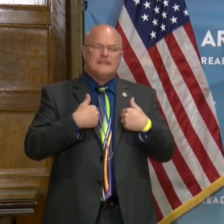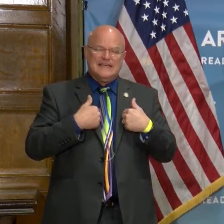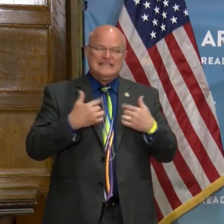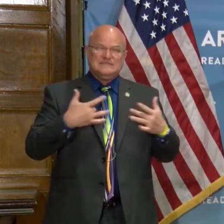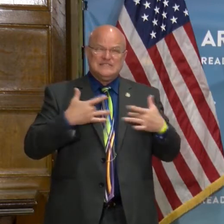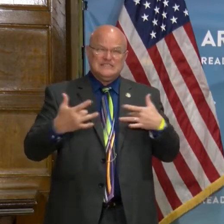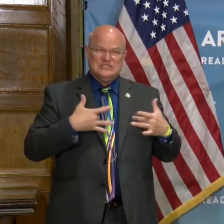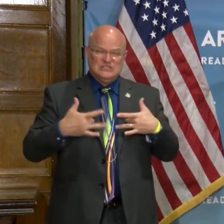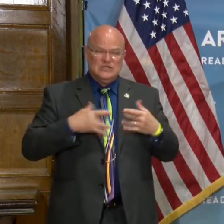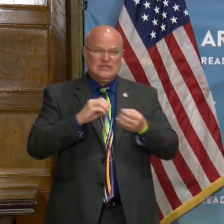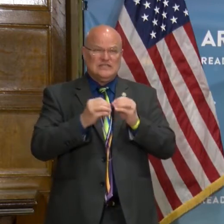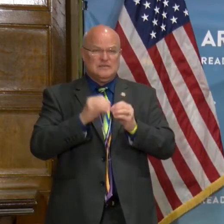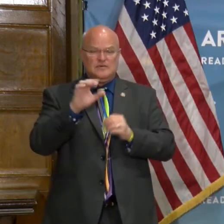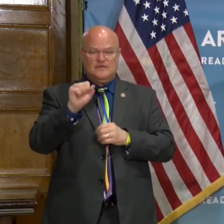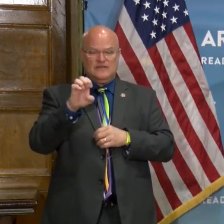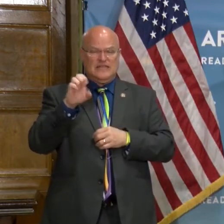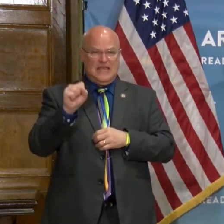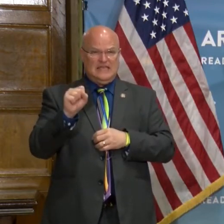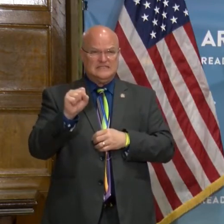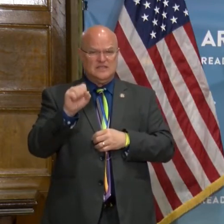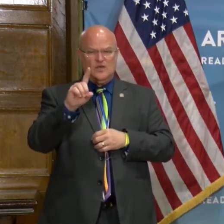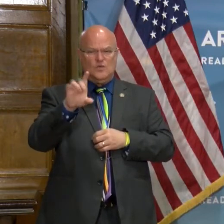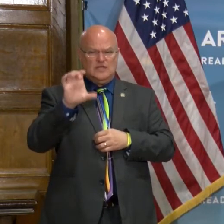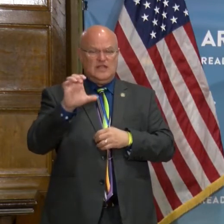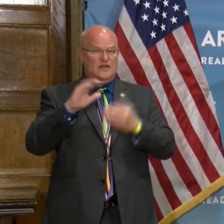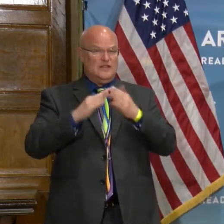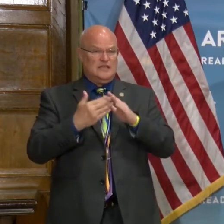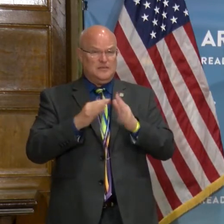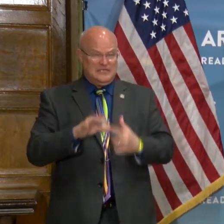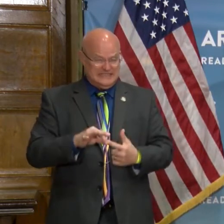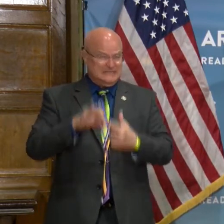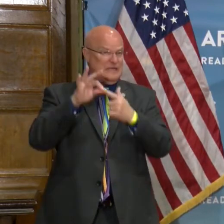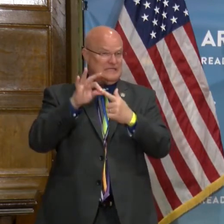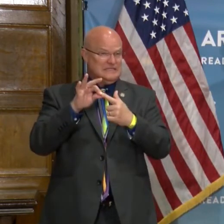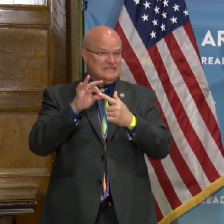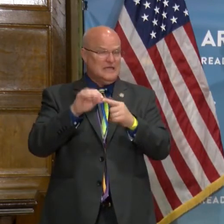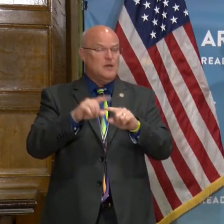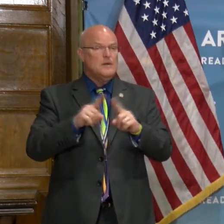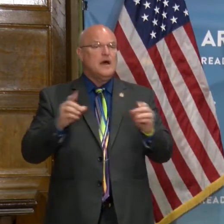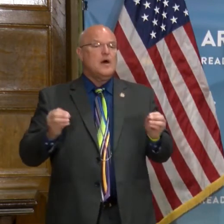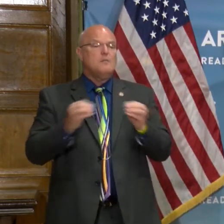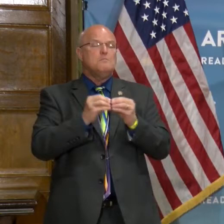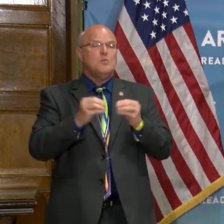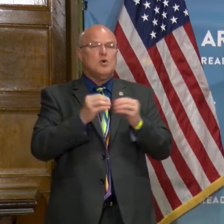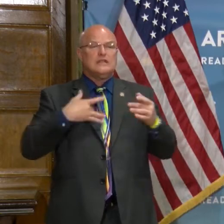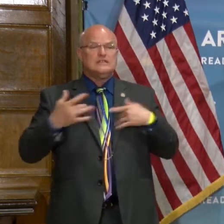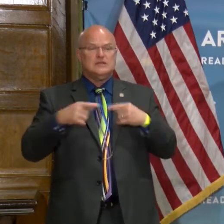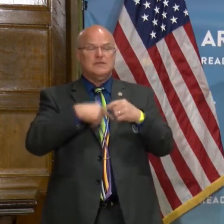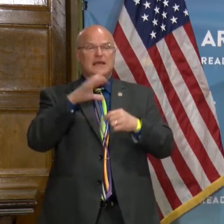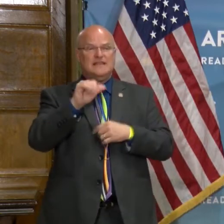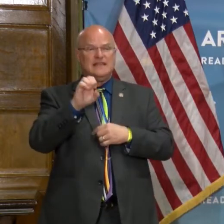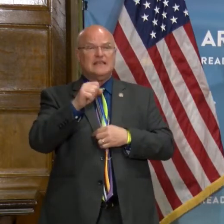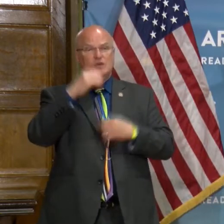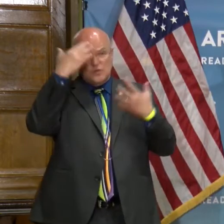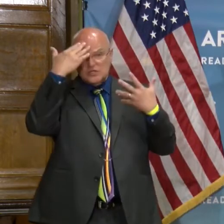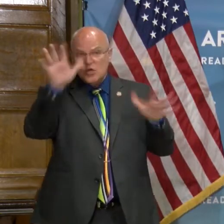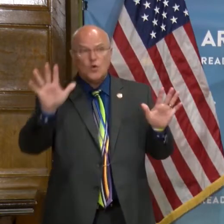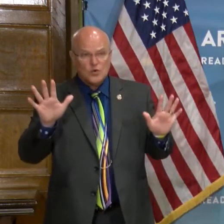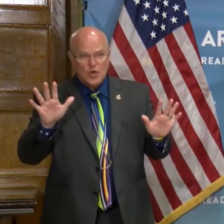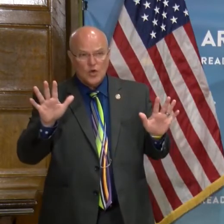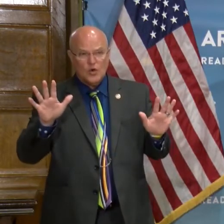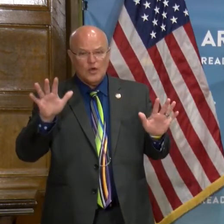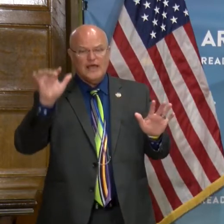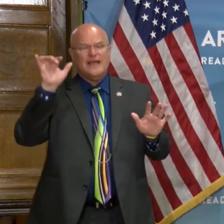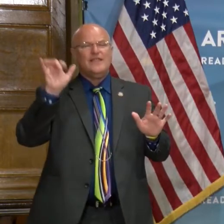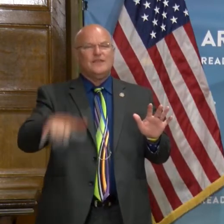this increase in the number of cases, the 100 in the community especially, but I'm even more concerned about the cases that we don't know about.